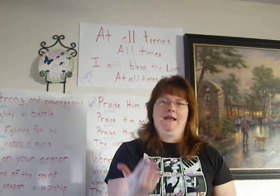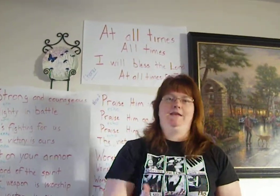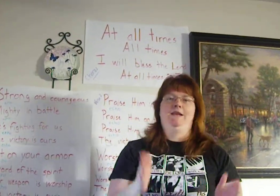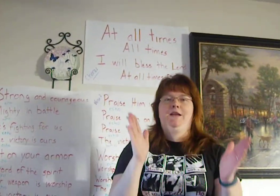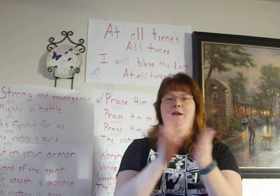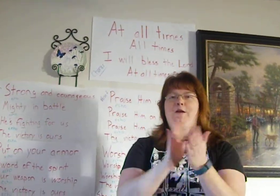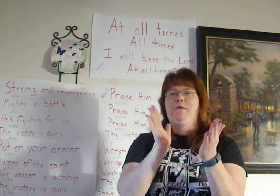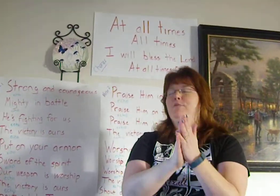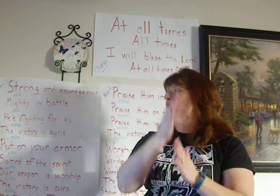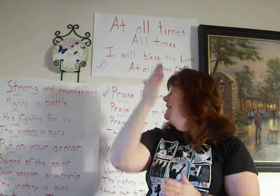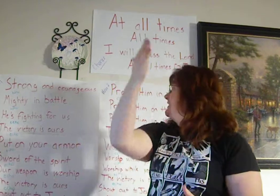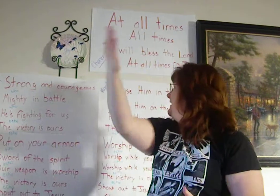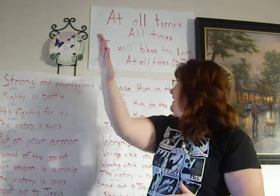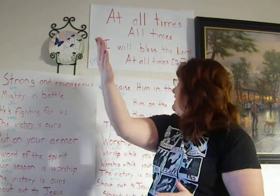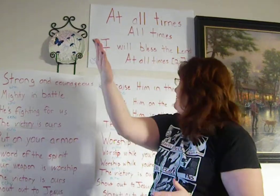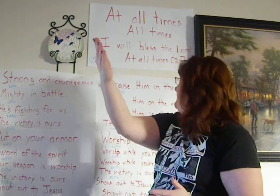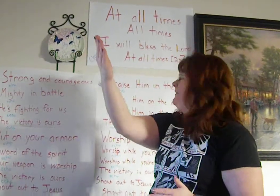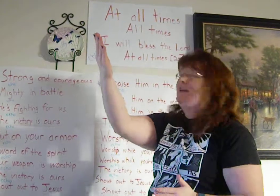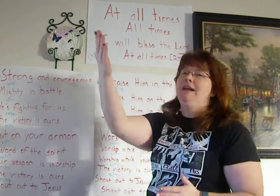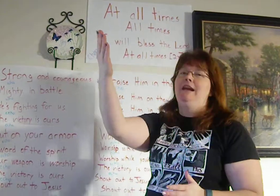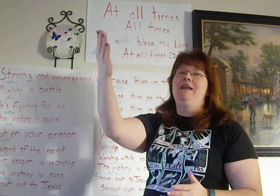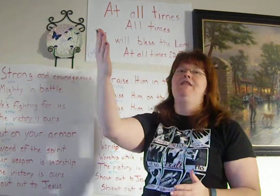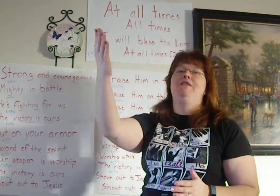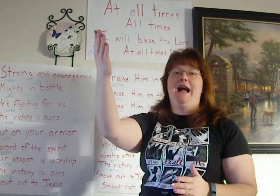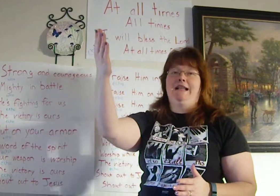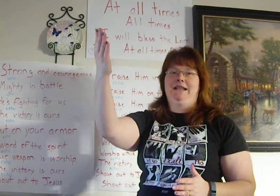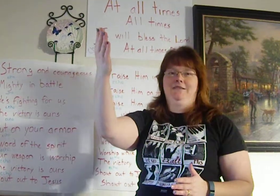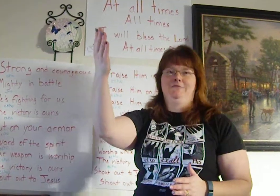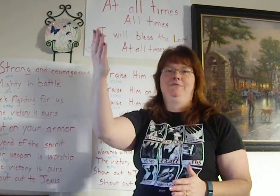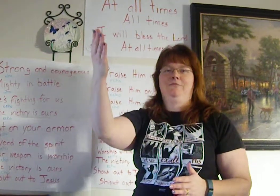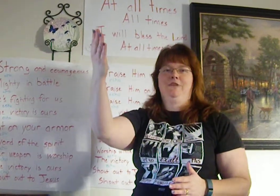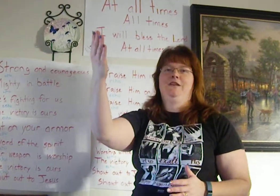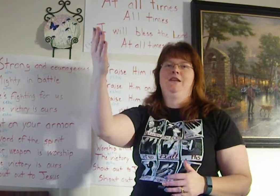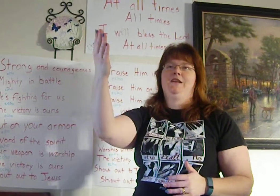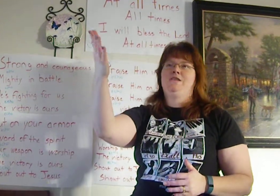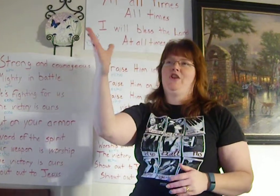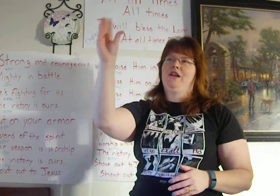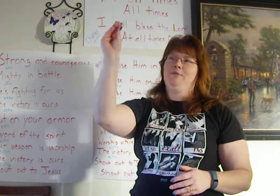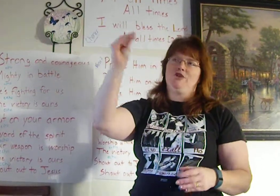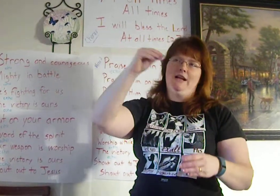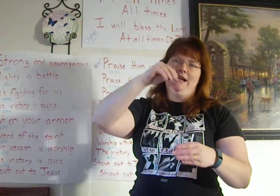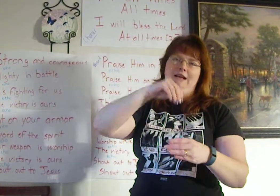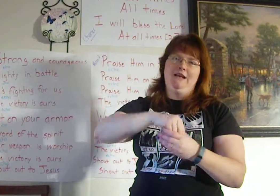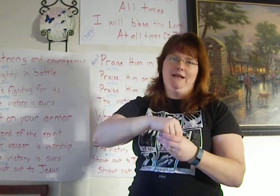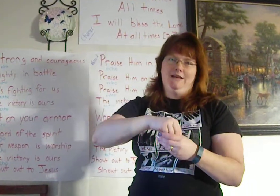hand. Praise him in the valley. So you're going to put your hand in.